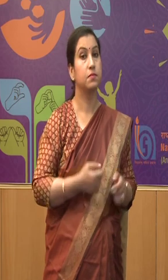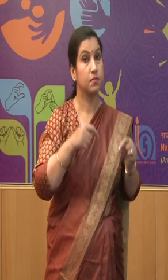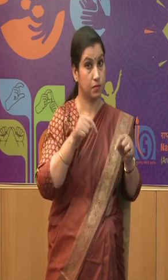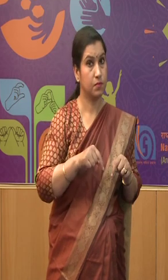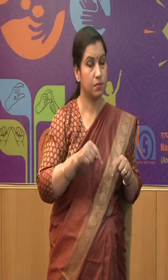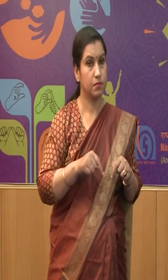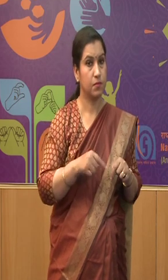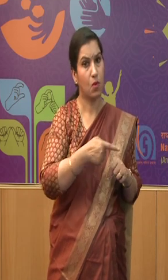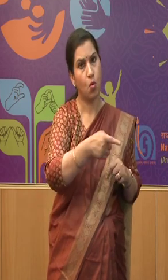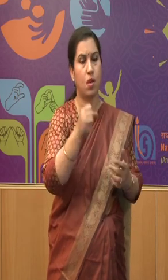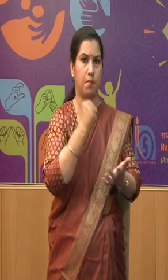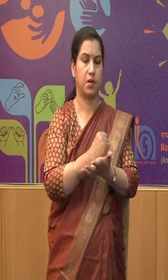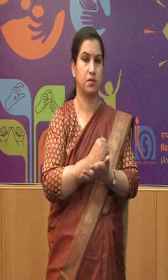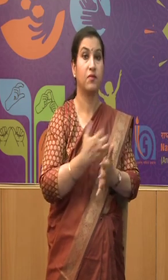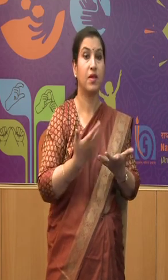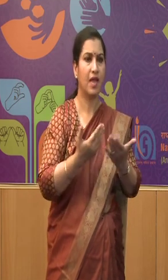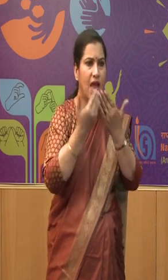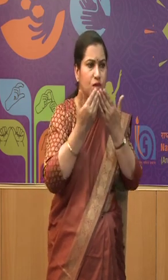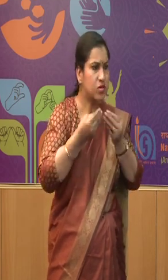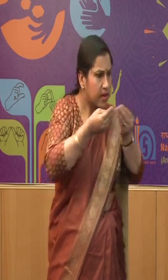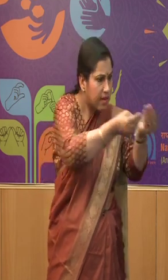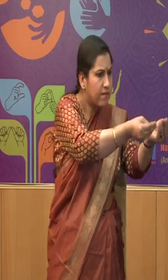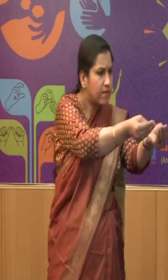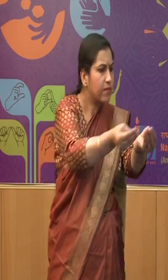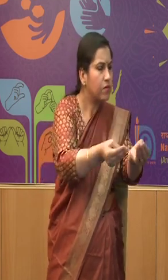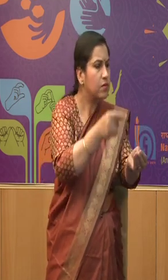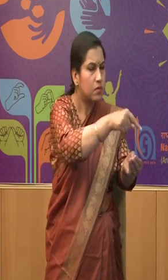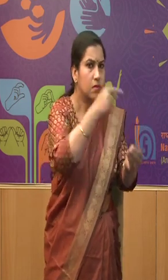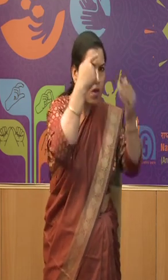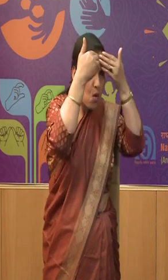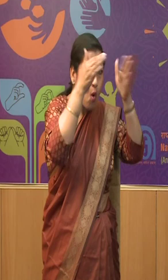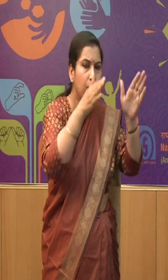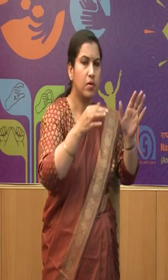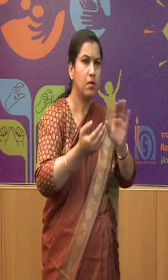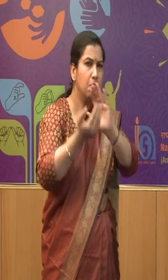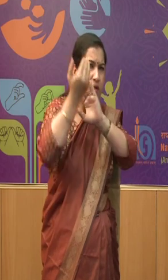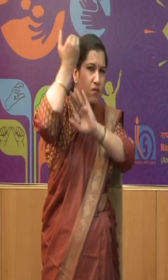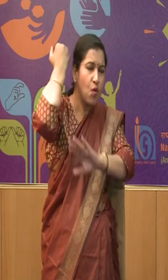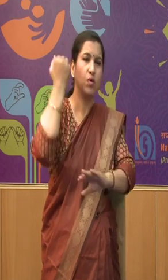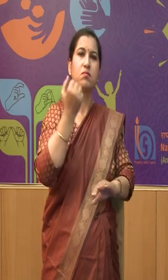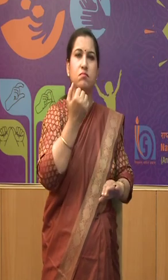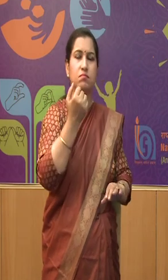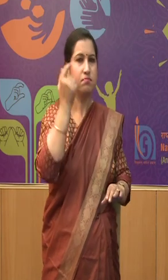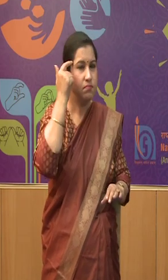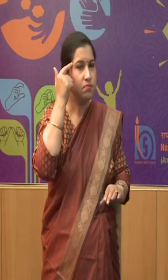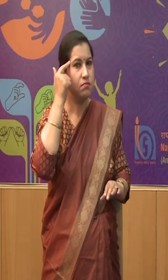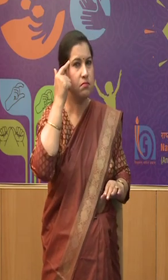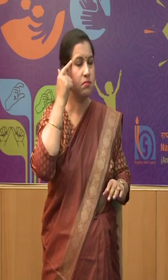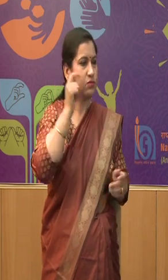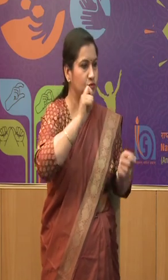Hence, it was needed to educate people to change their old and superstitious beliefs